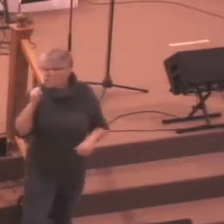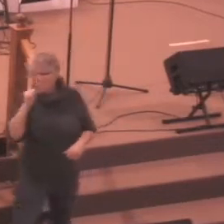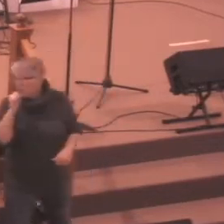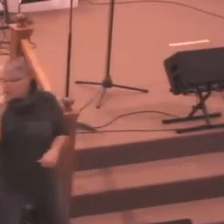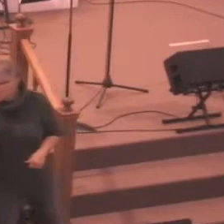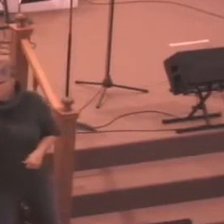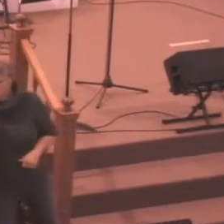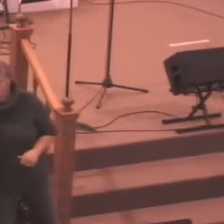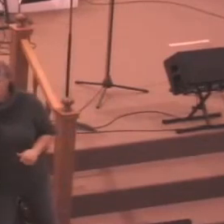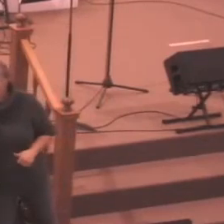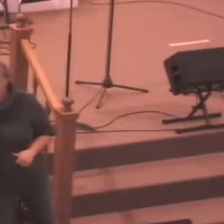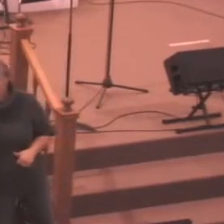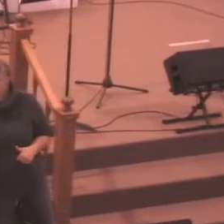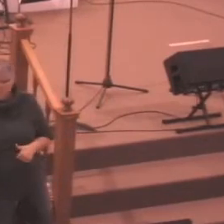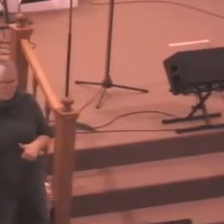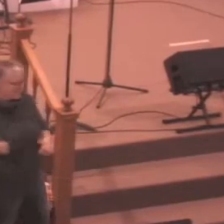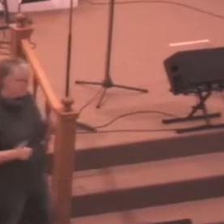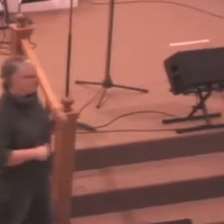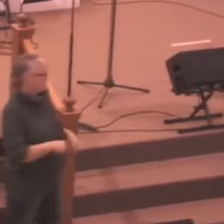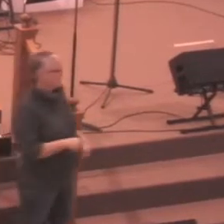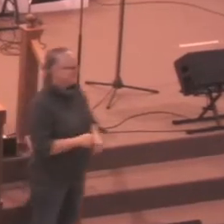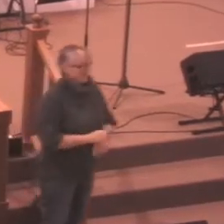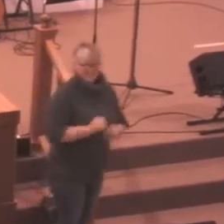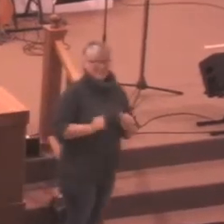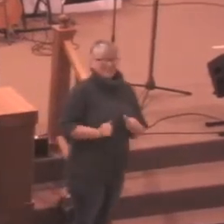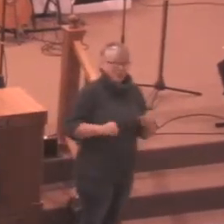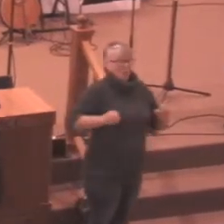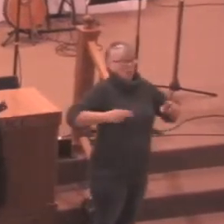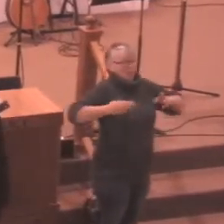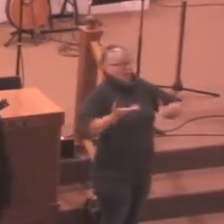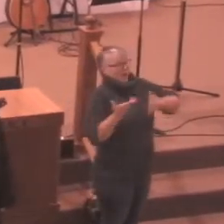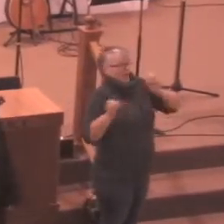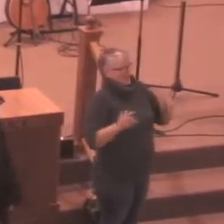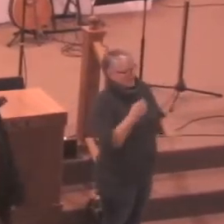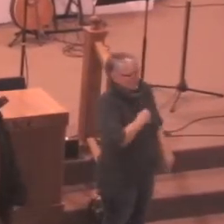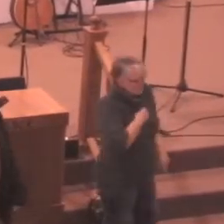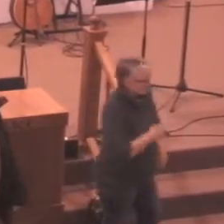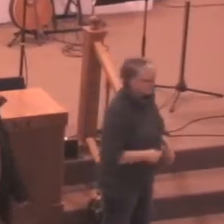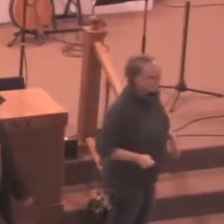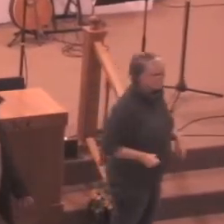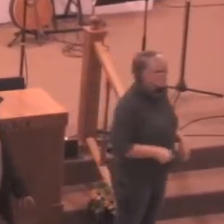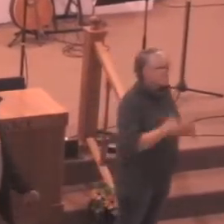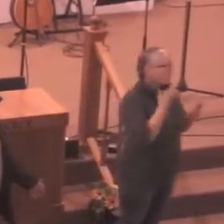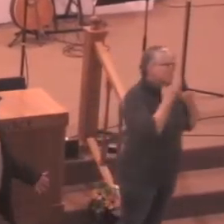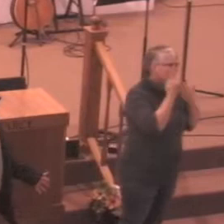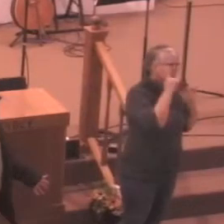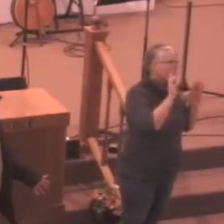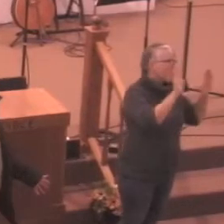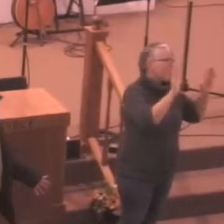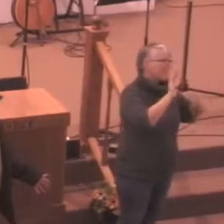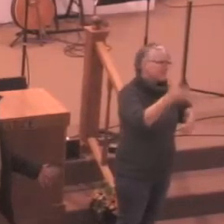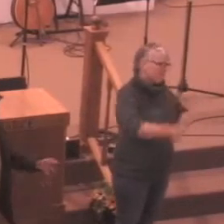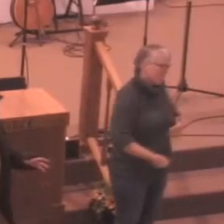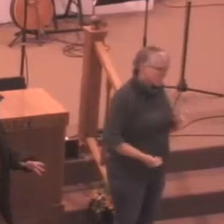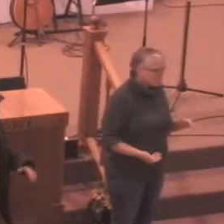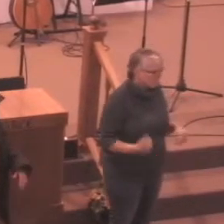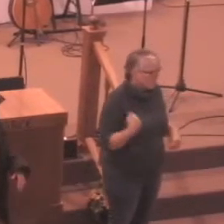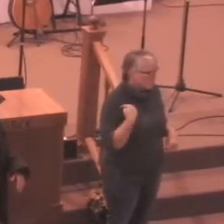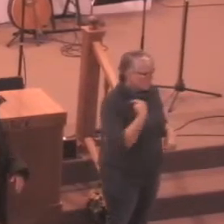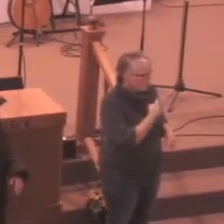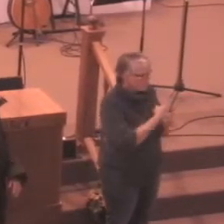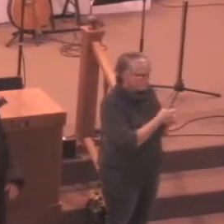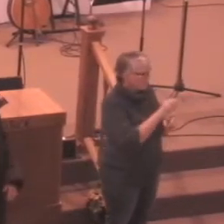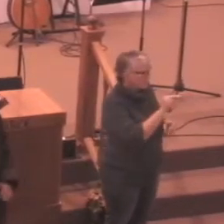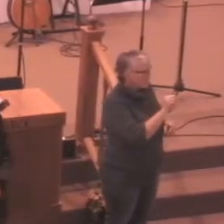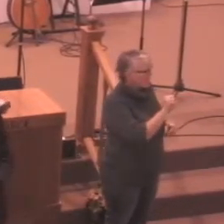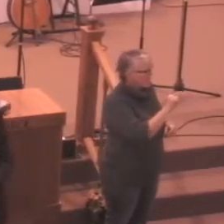I held one of these. Oh, okay. Oh, there it is. Sorry. Well, thank you for your wonderful welcome. You were from the